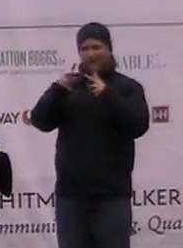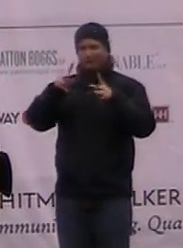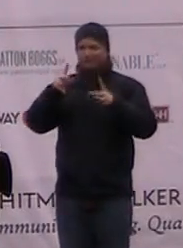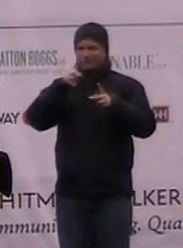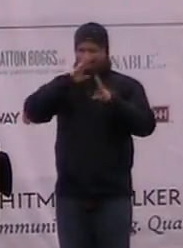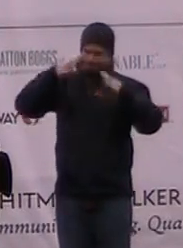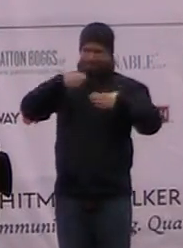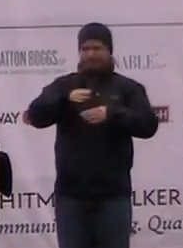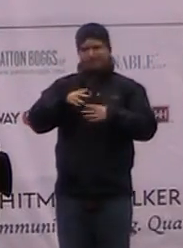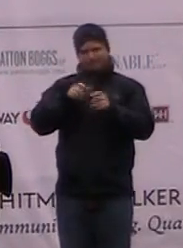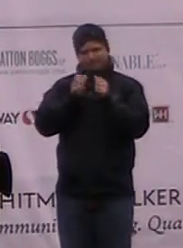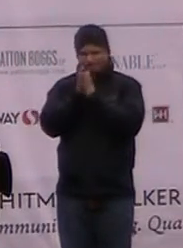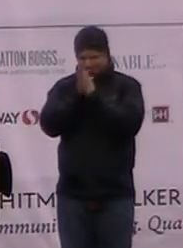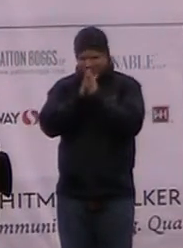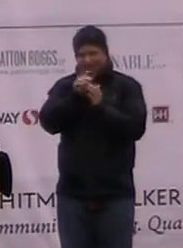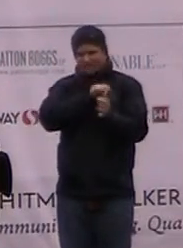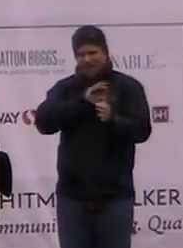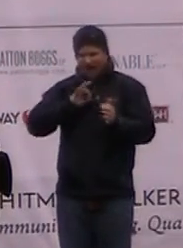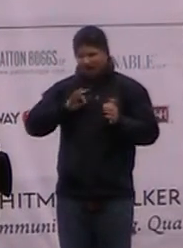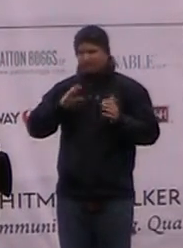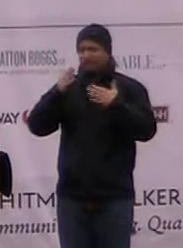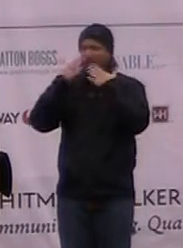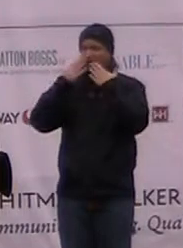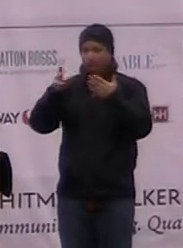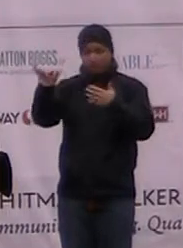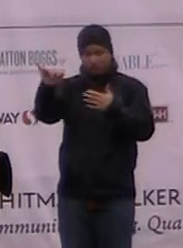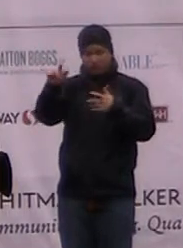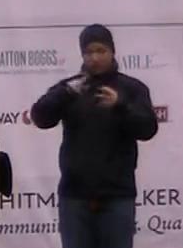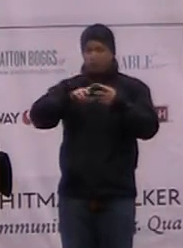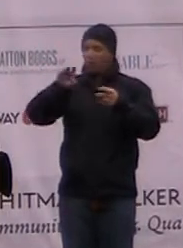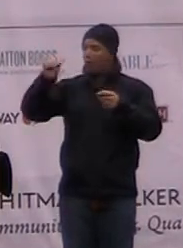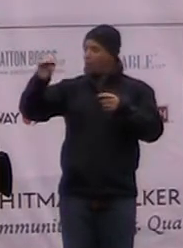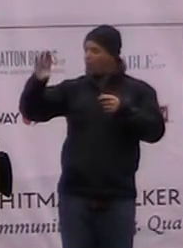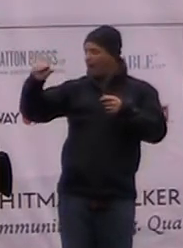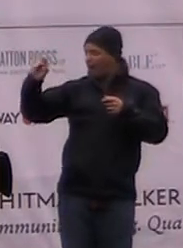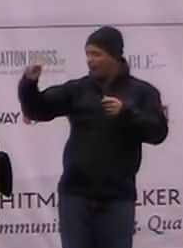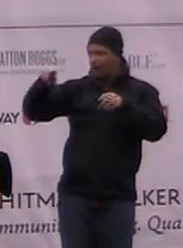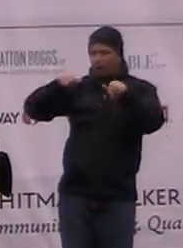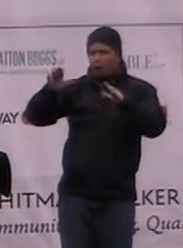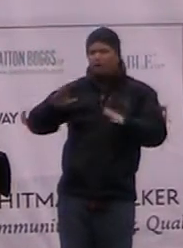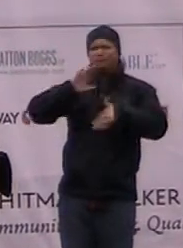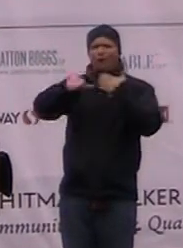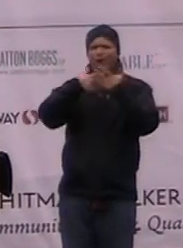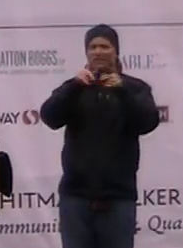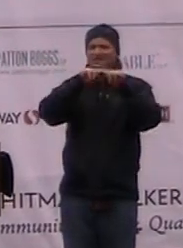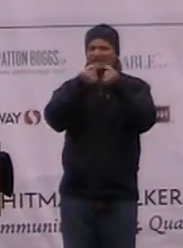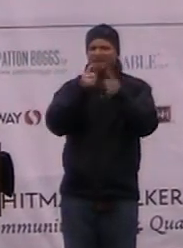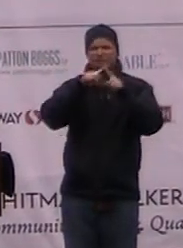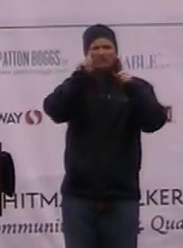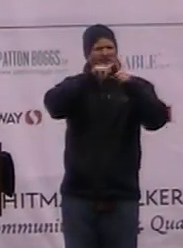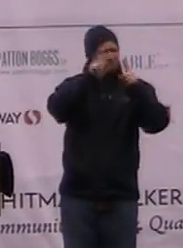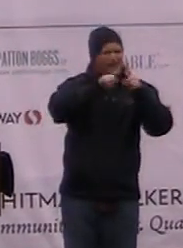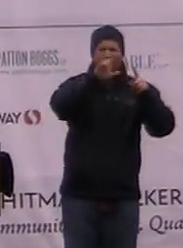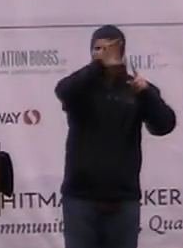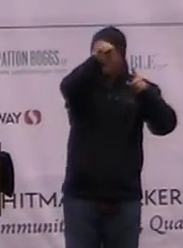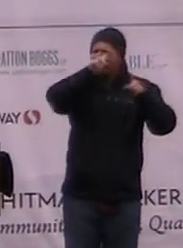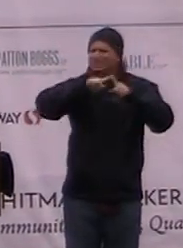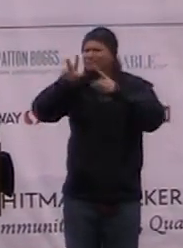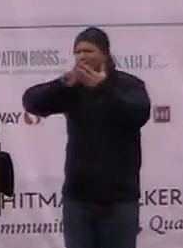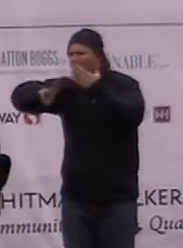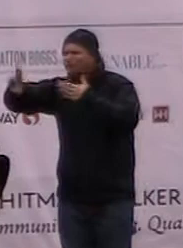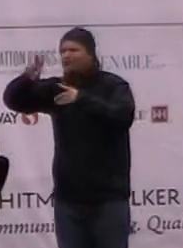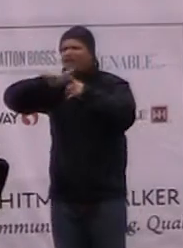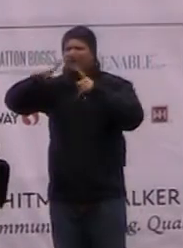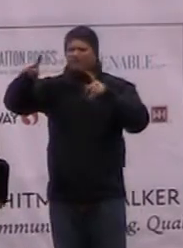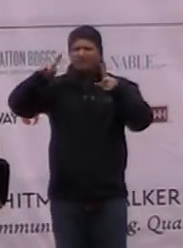staff. Thank you also to the LCAT walkers and to all the teams from companies and universities, from